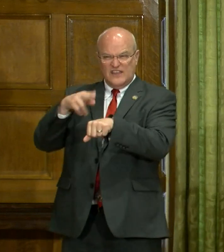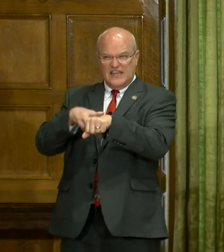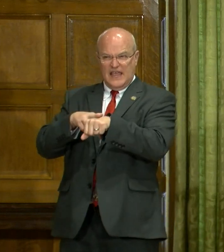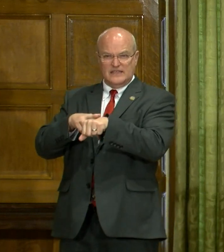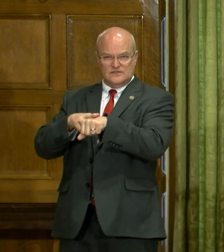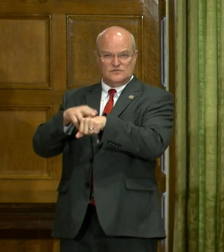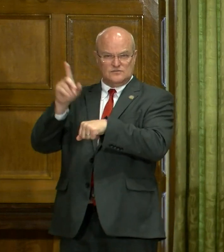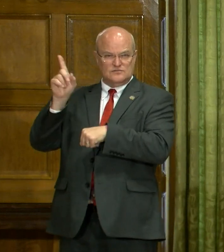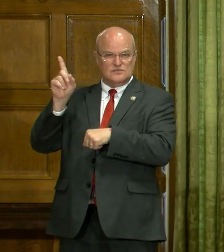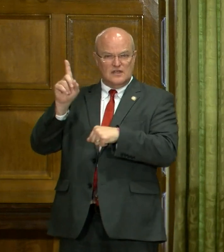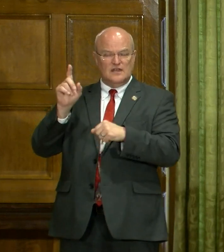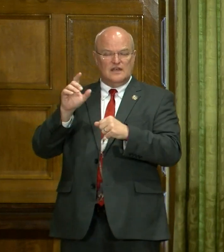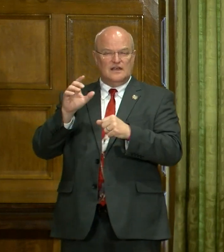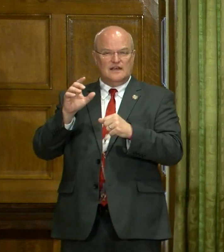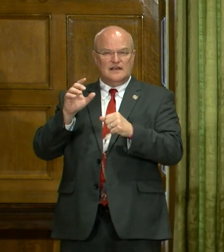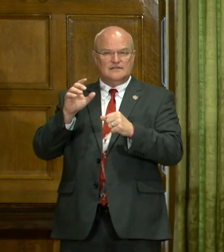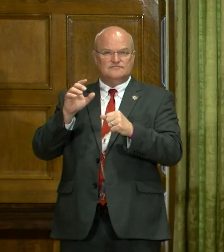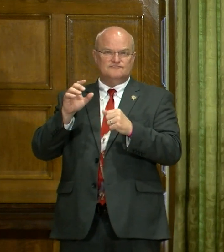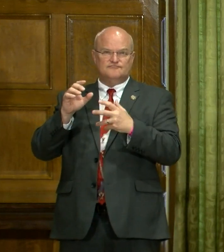national